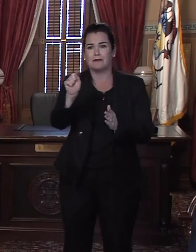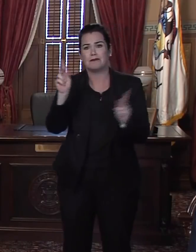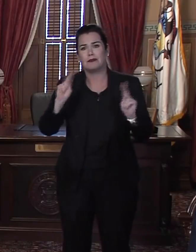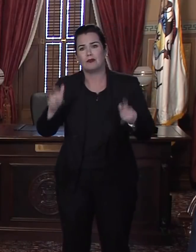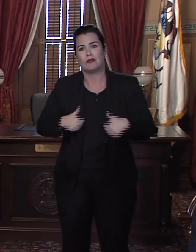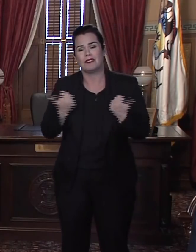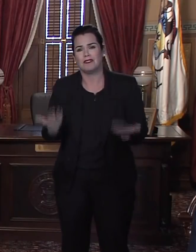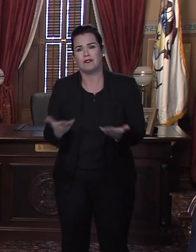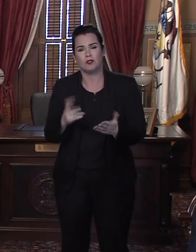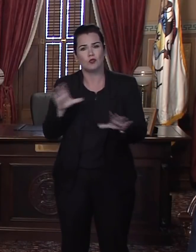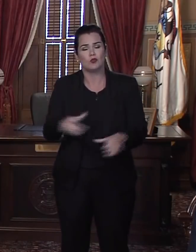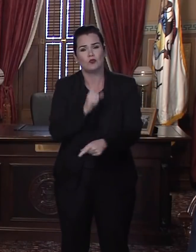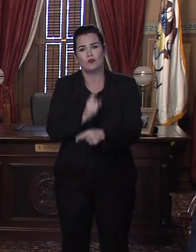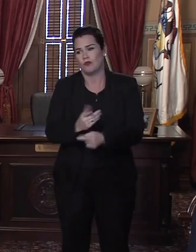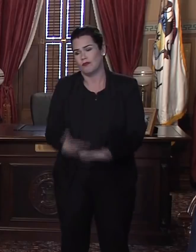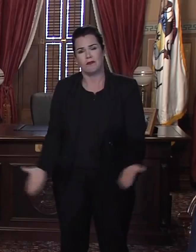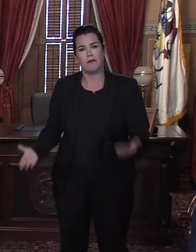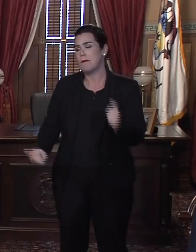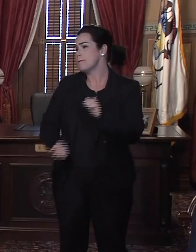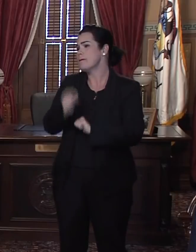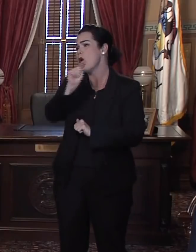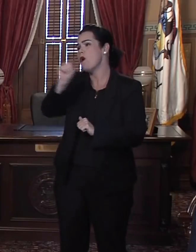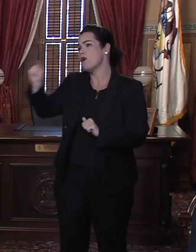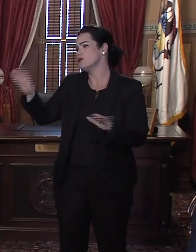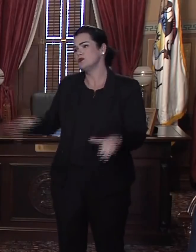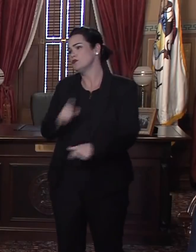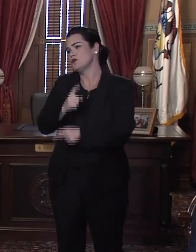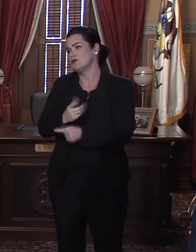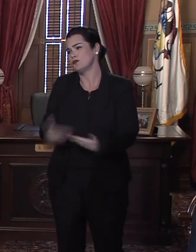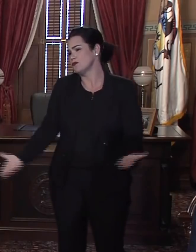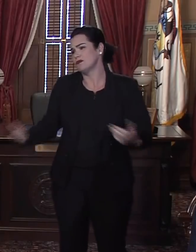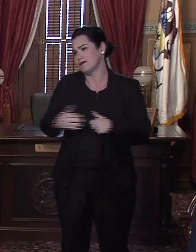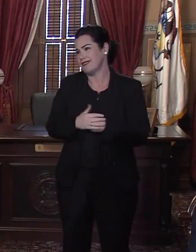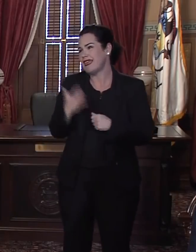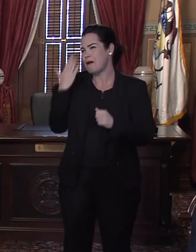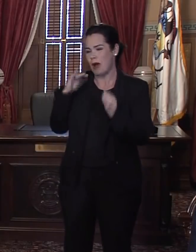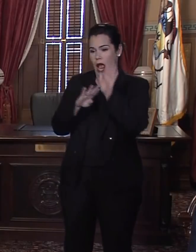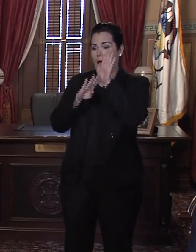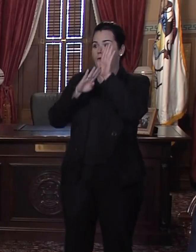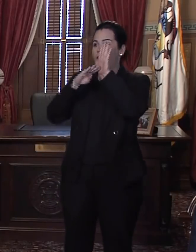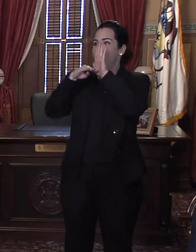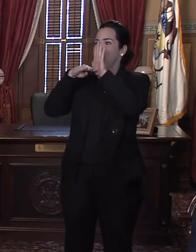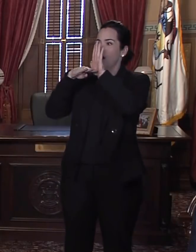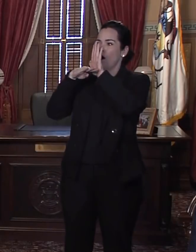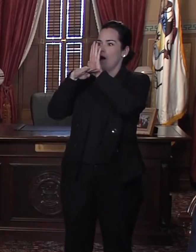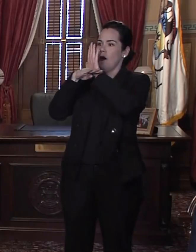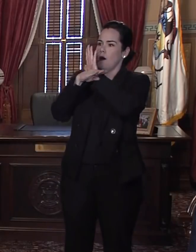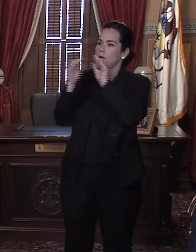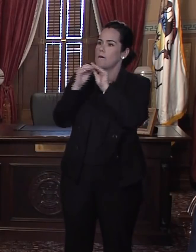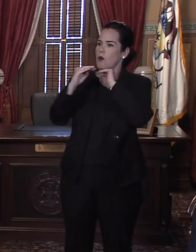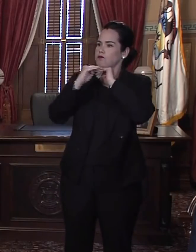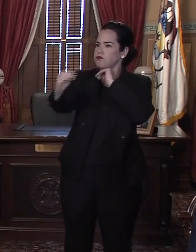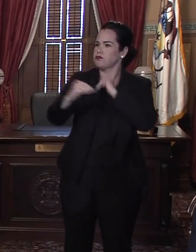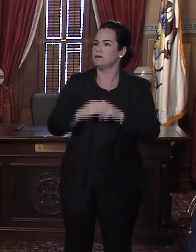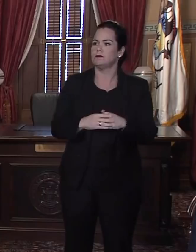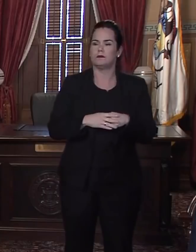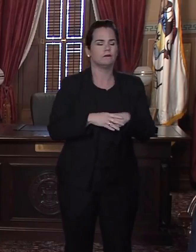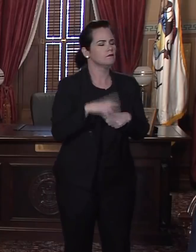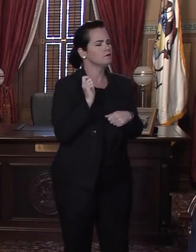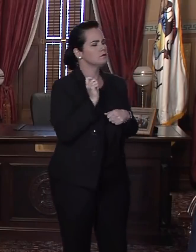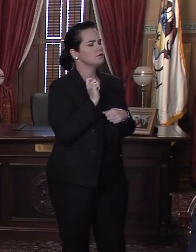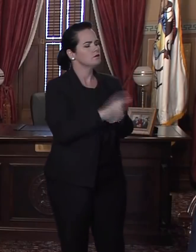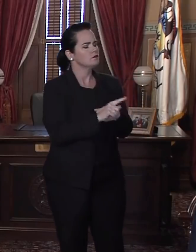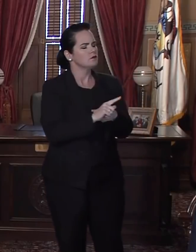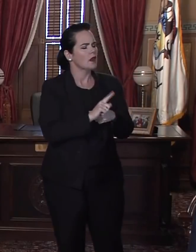and large, people are doing the right thing, and that's precisely why we're starting to see this curve look a little flatter. Governor, just to